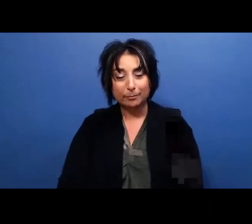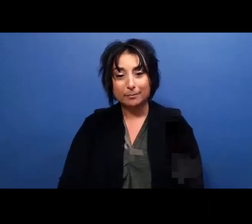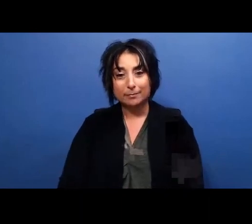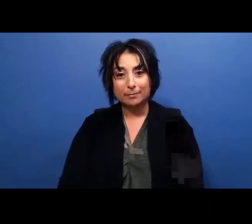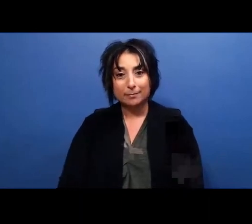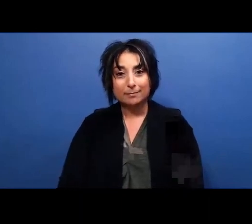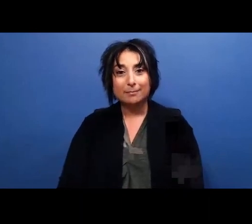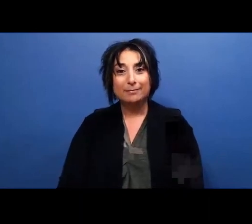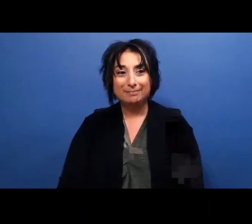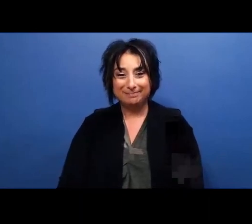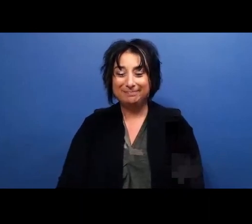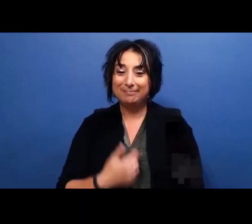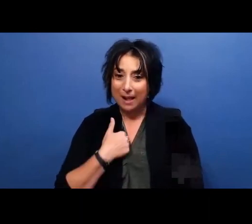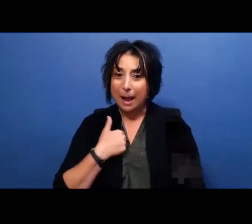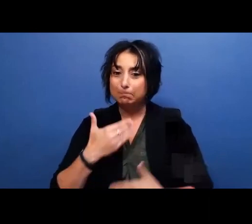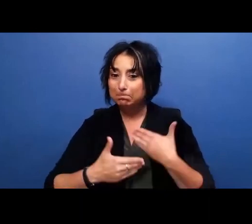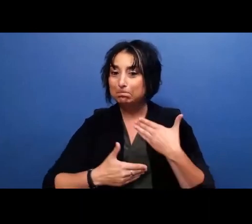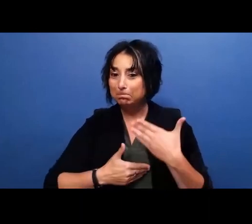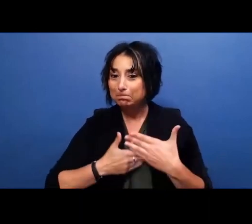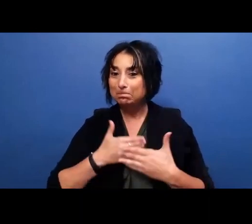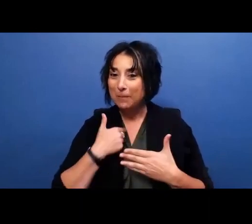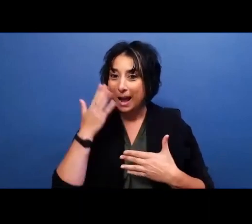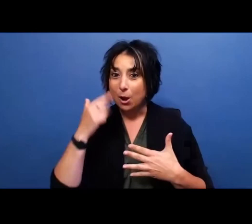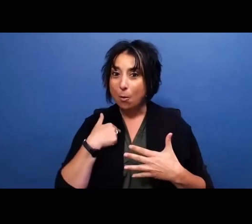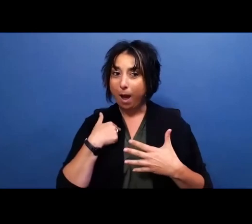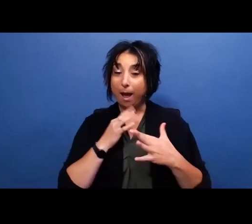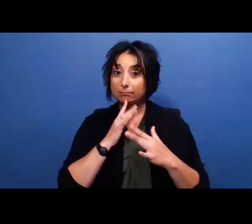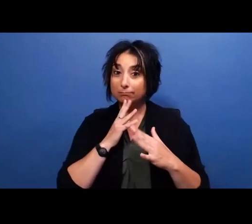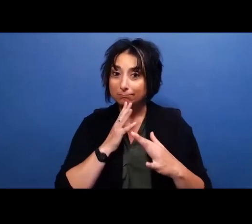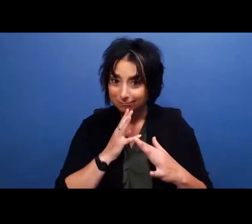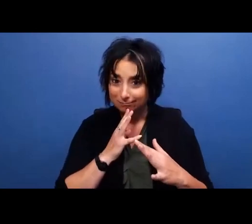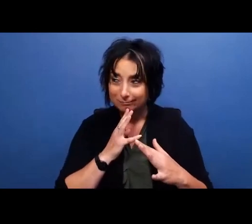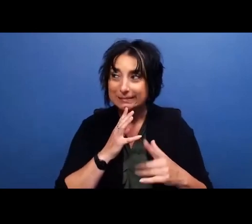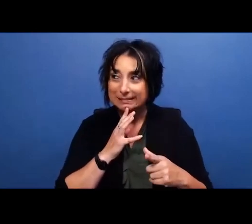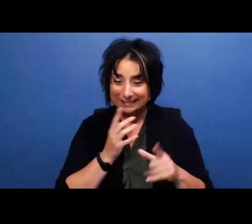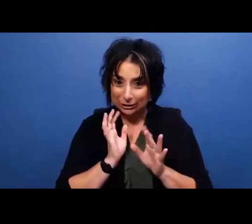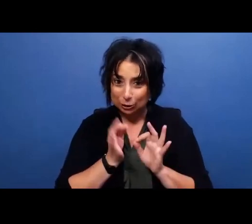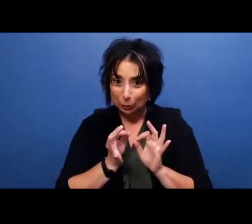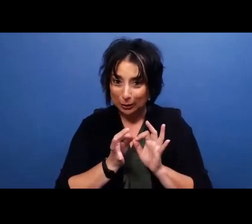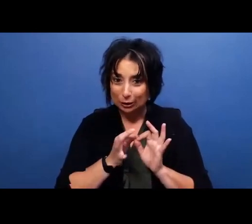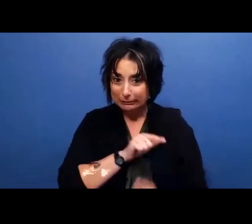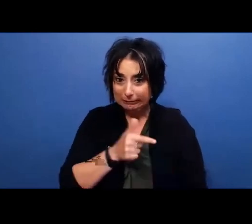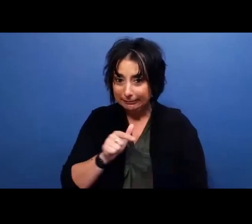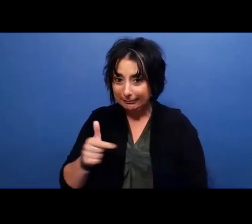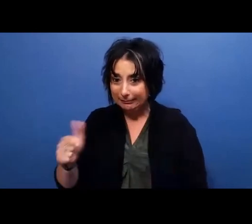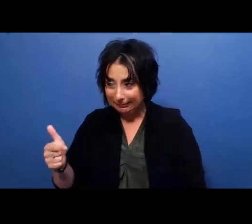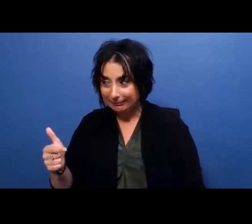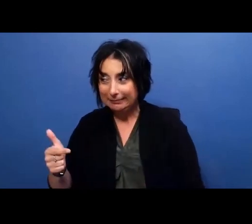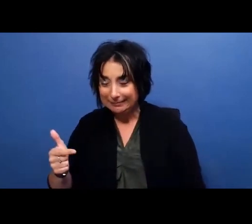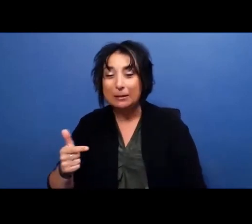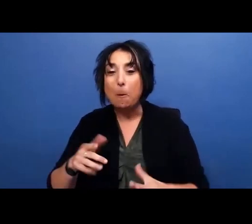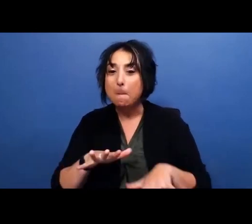And I'm pausing just a little bit because I know I'm going a little too fast for my colleagues in China. Sorry, Kai and David.